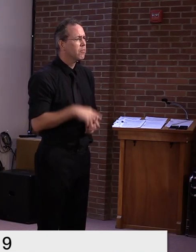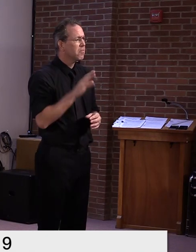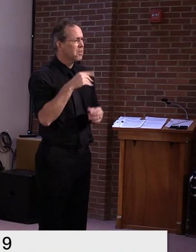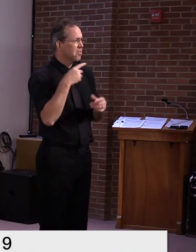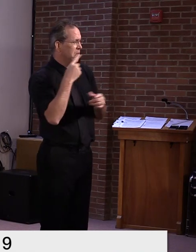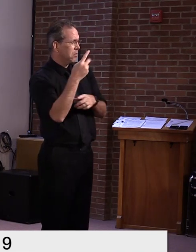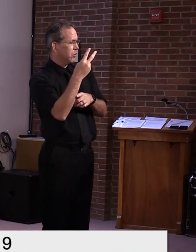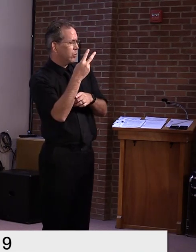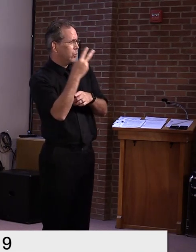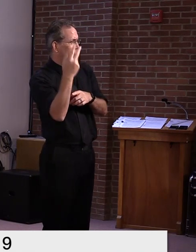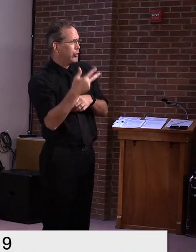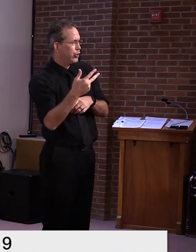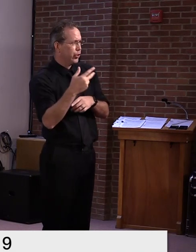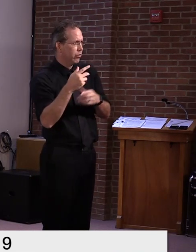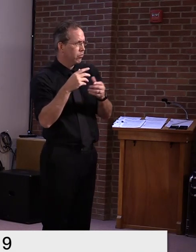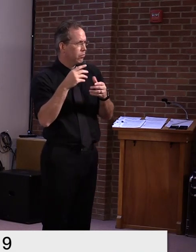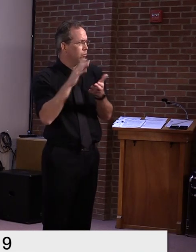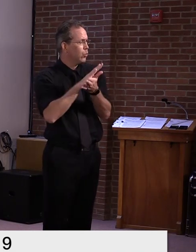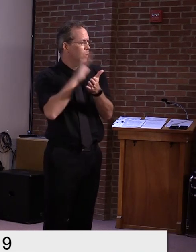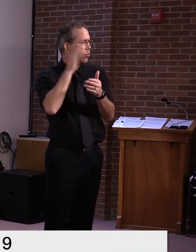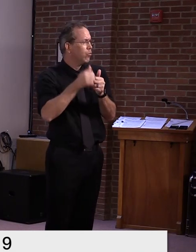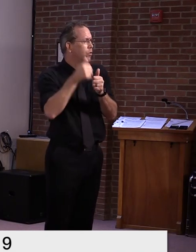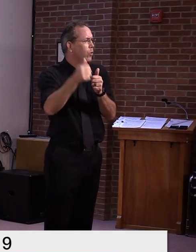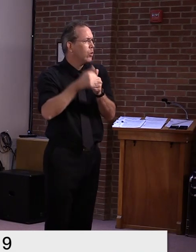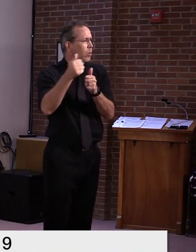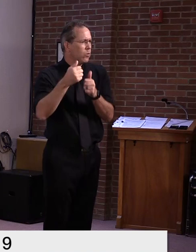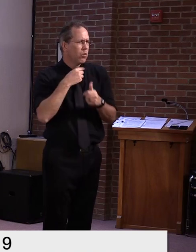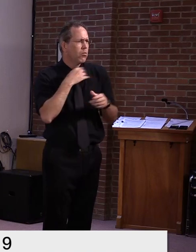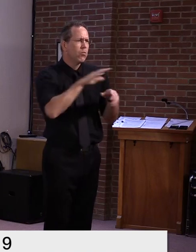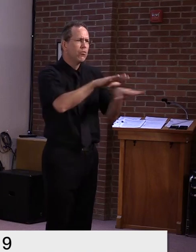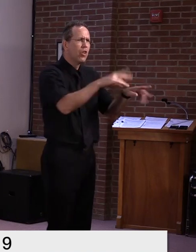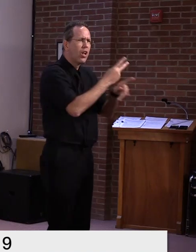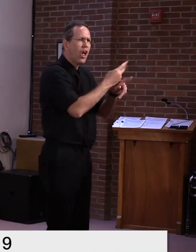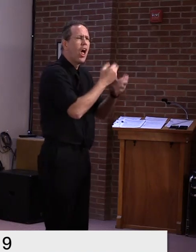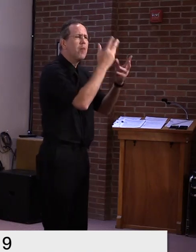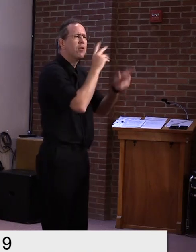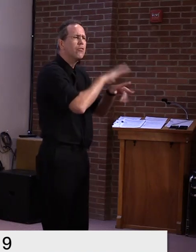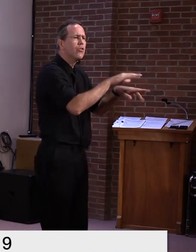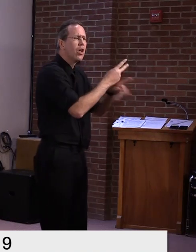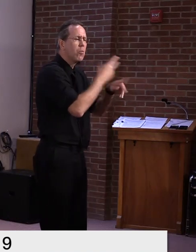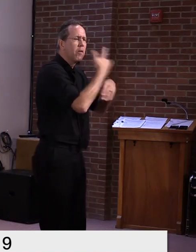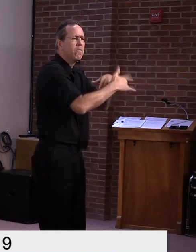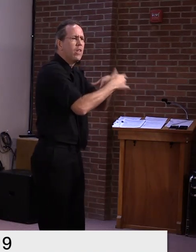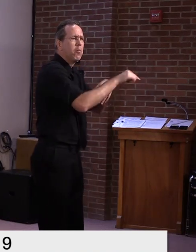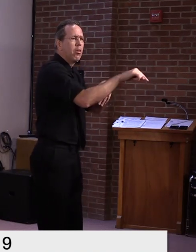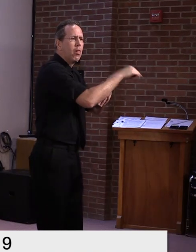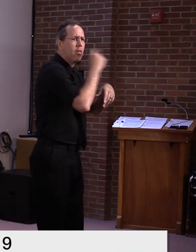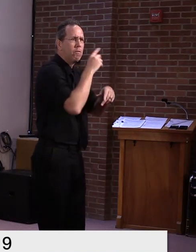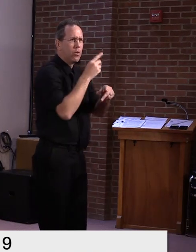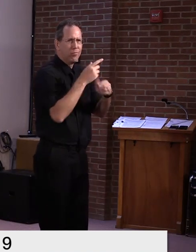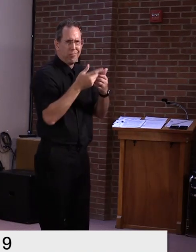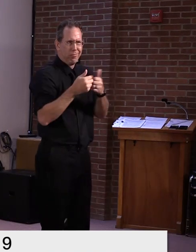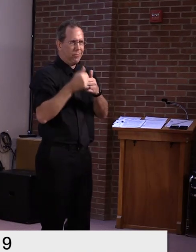the demand that is going to accompany those remote learning plans? We're anticipating about 10,000.